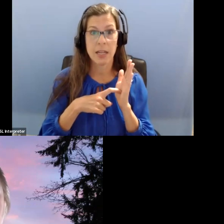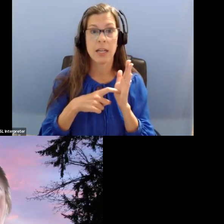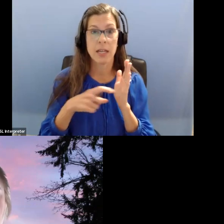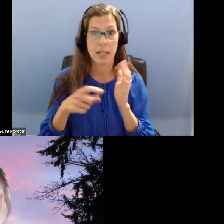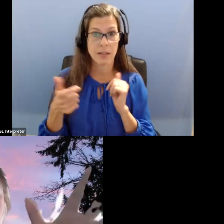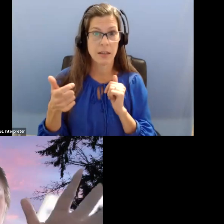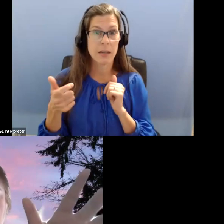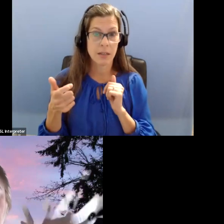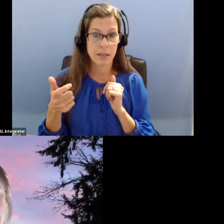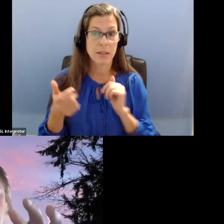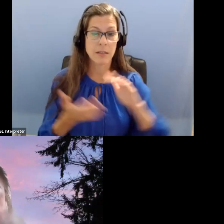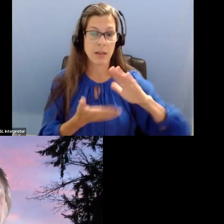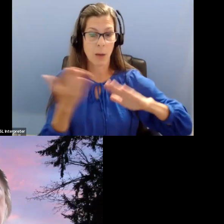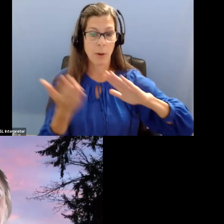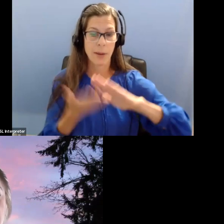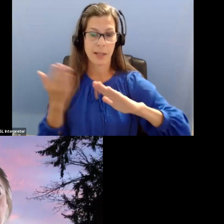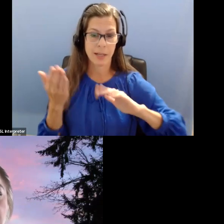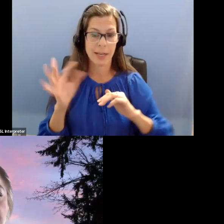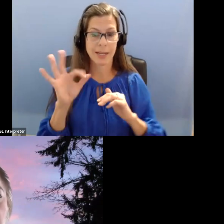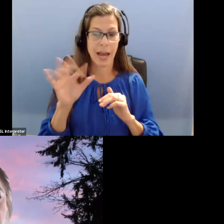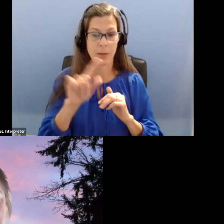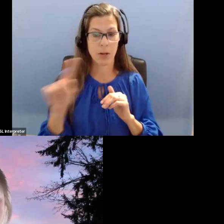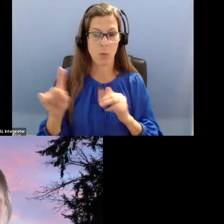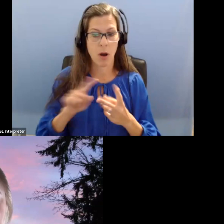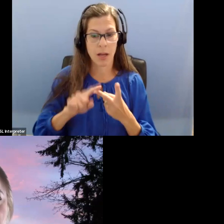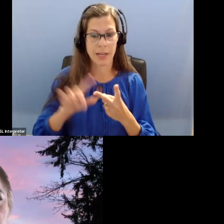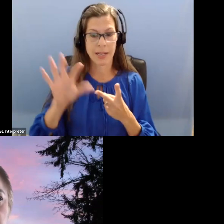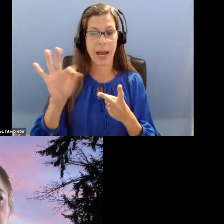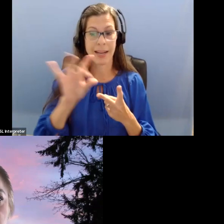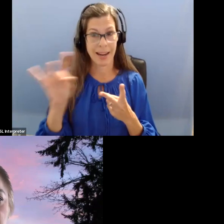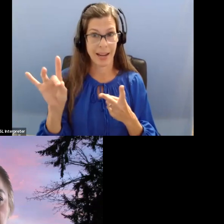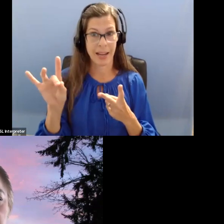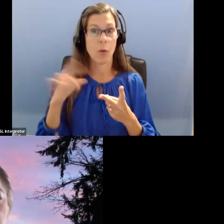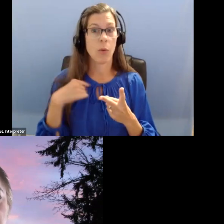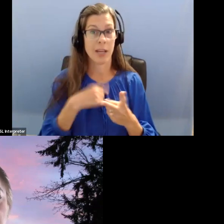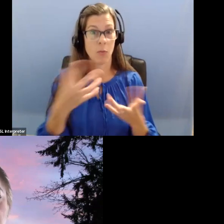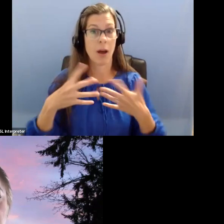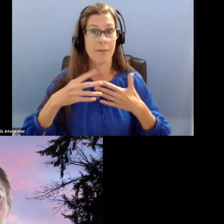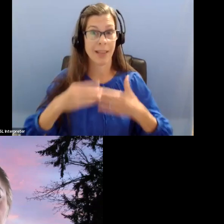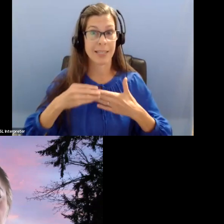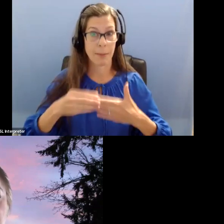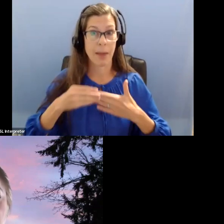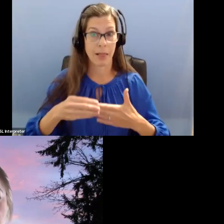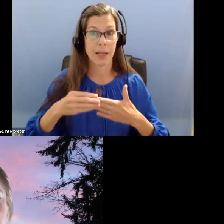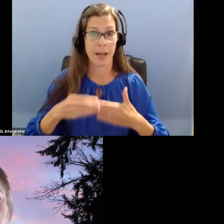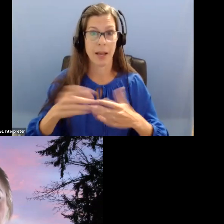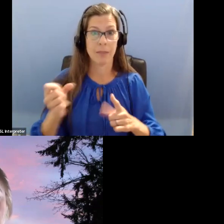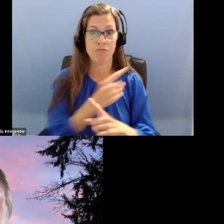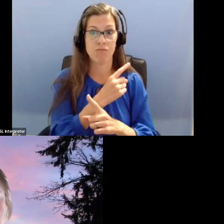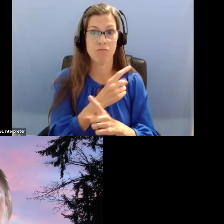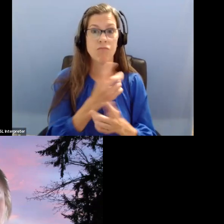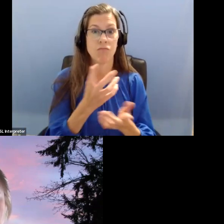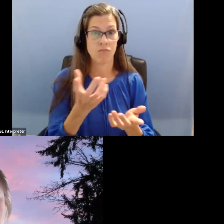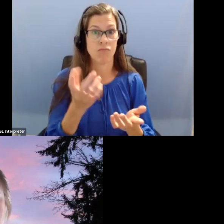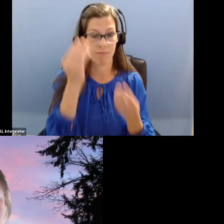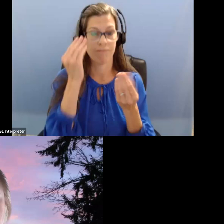and 988, we've created that flexibility to say that we have to make sure we are doing a lot of work